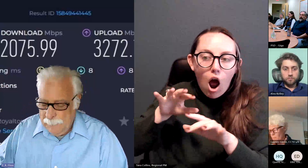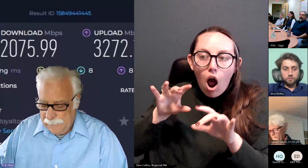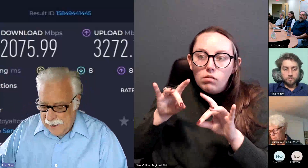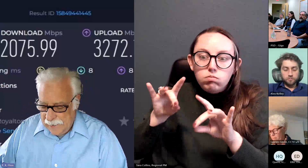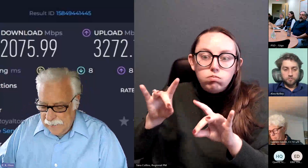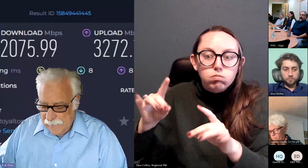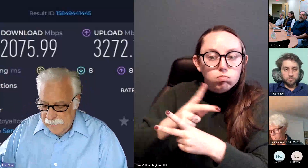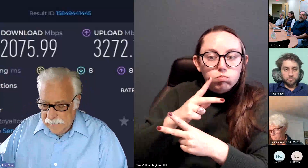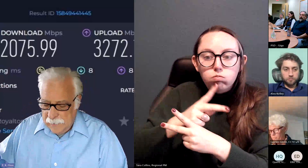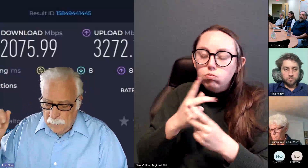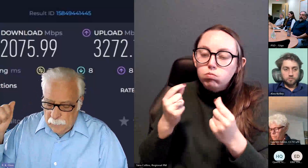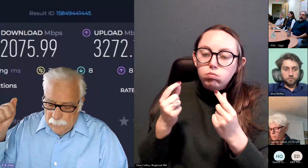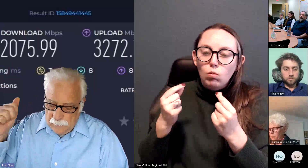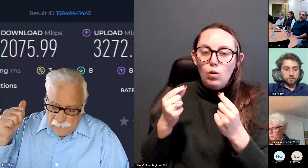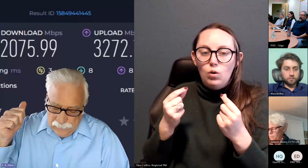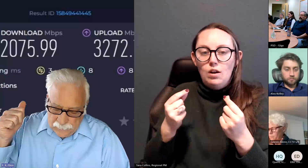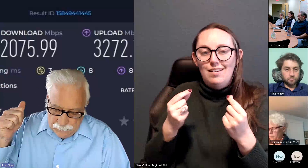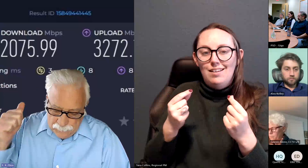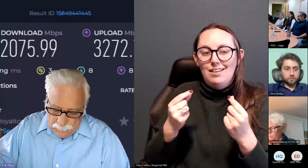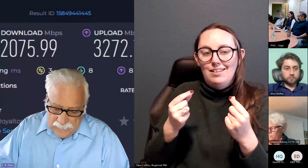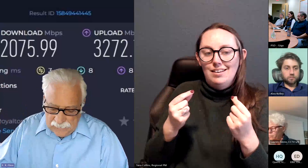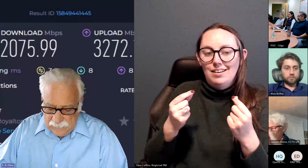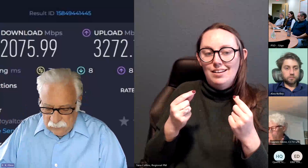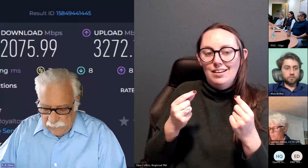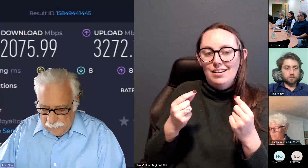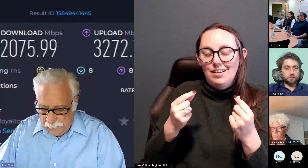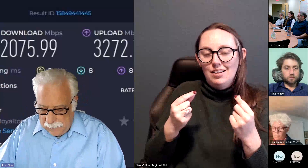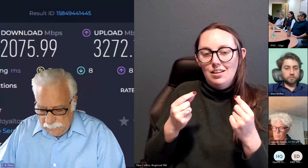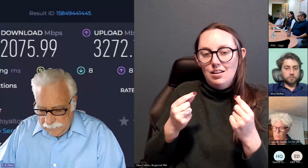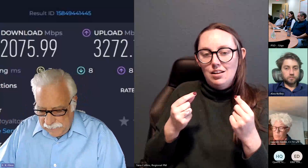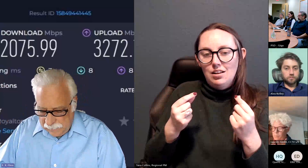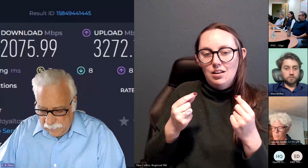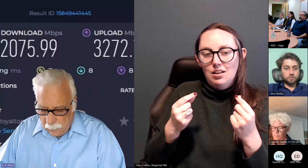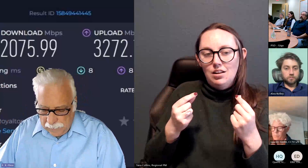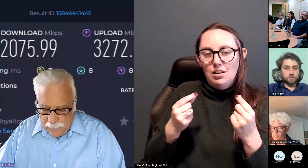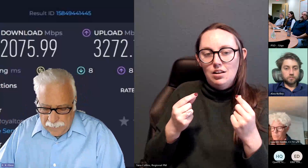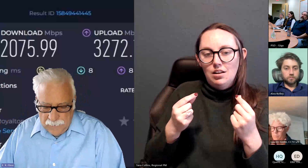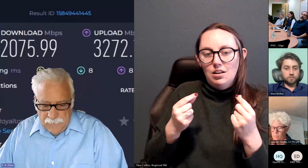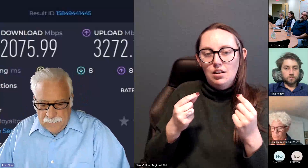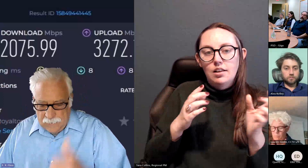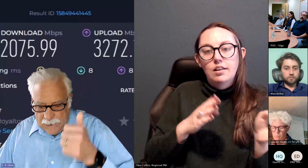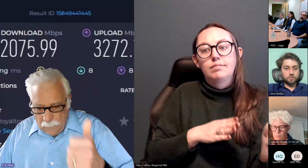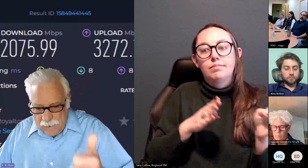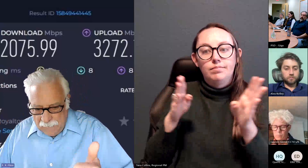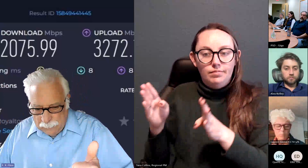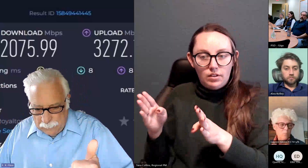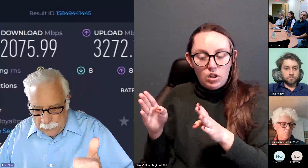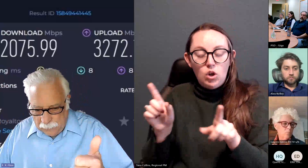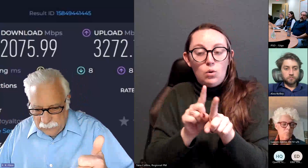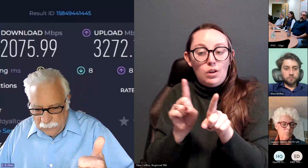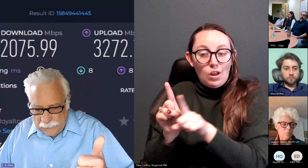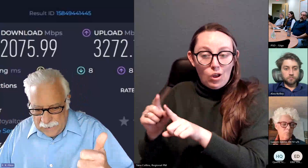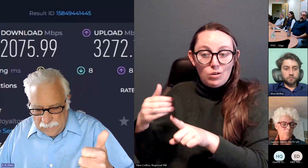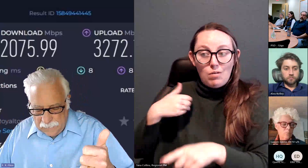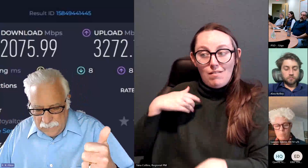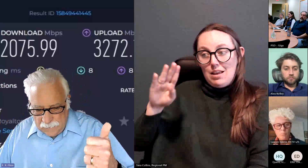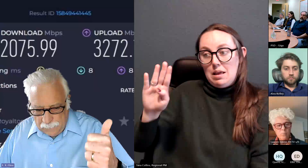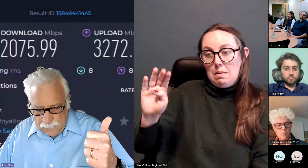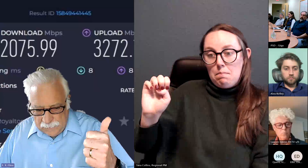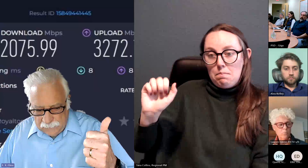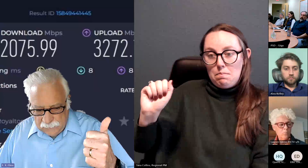on top of that, you know, we've got the BEAD digital equity thing going on. Now we have the proposal